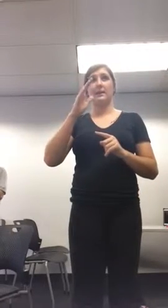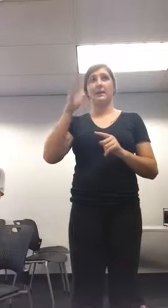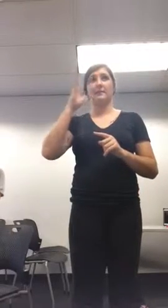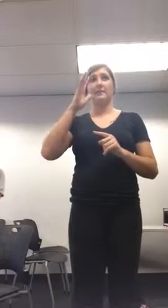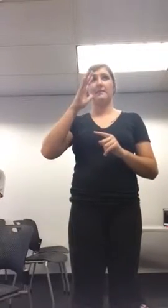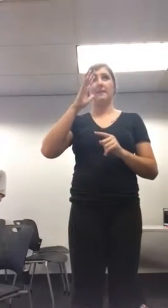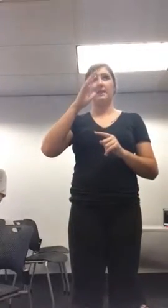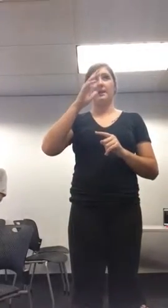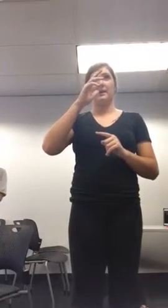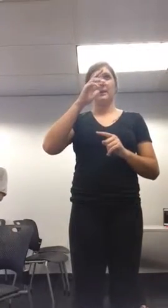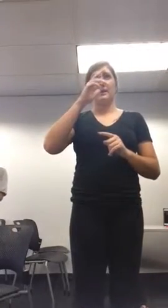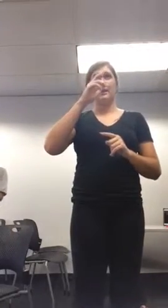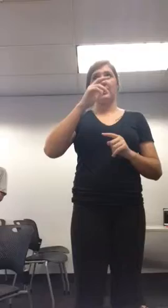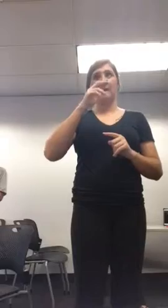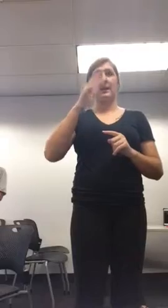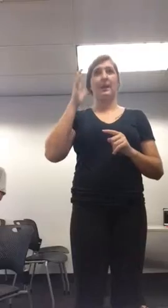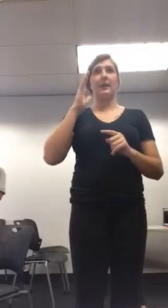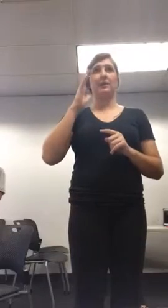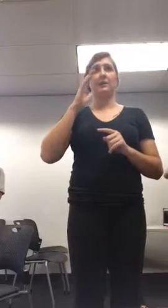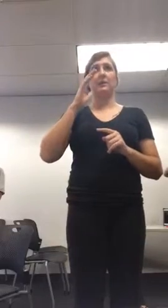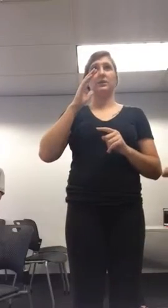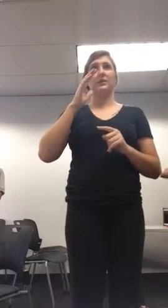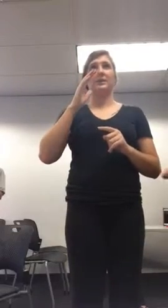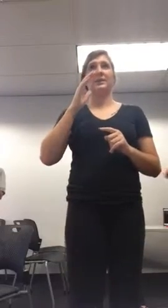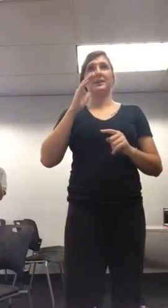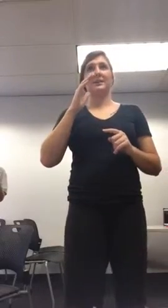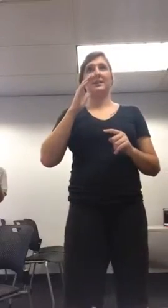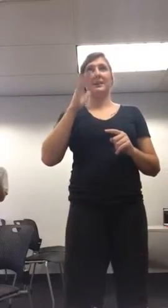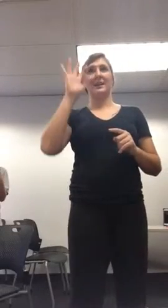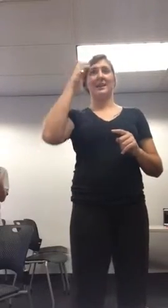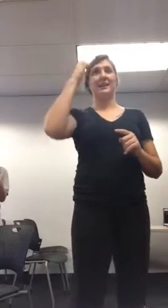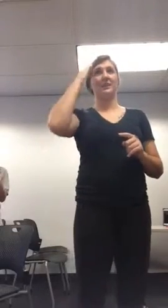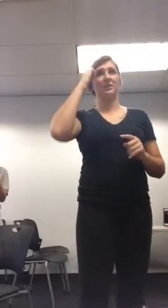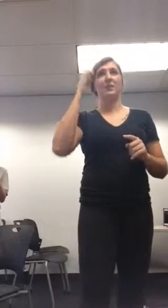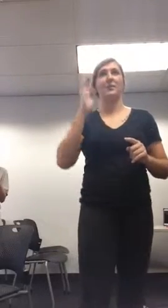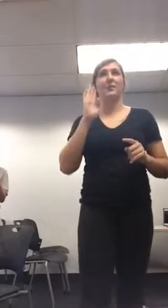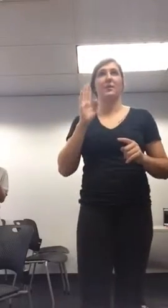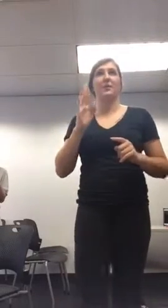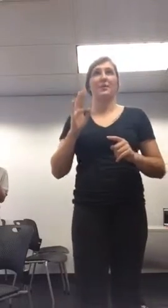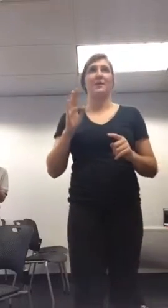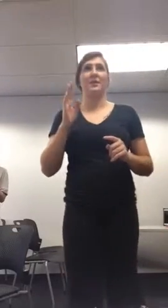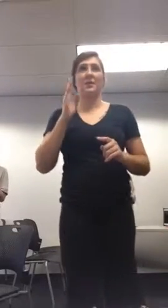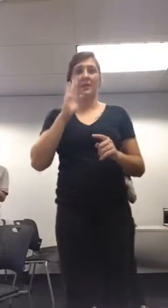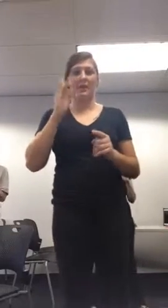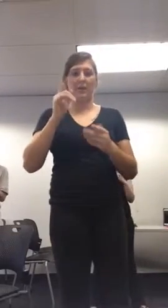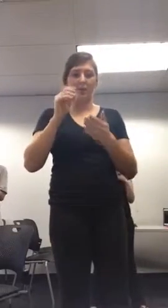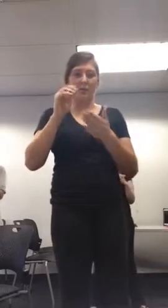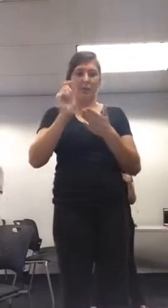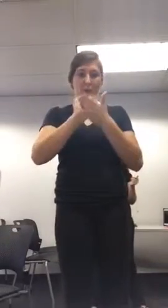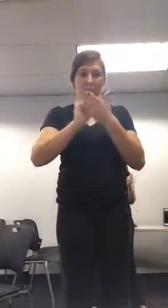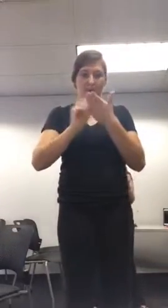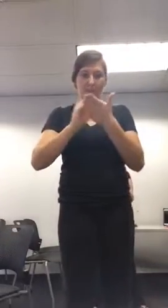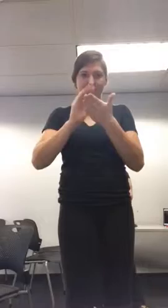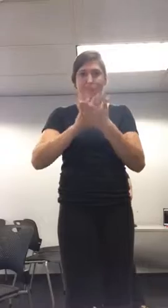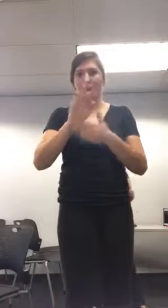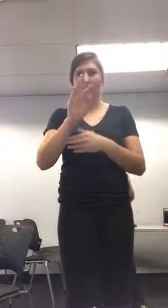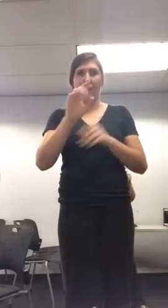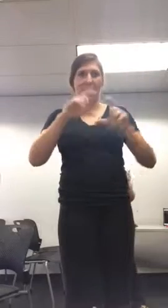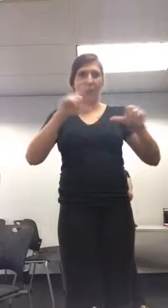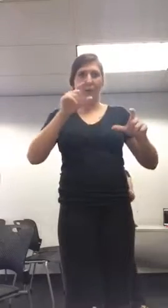a problem that we would do by multiplication had to be done by addition, they'd write the answer down and put it on a brick or on a scroll and